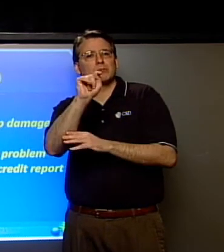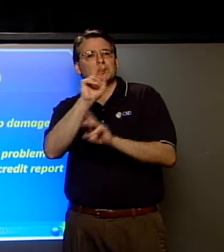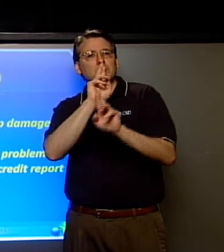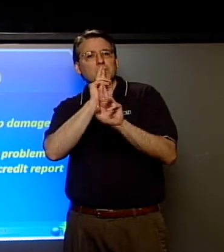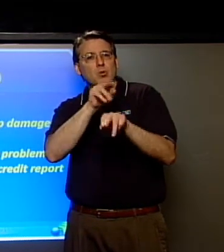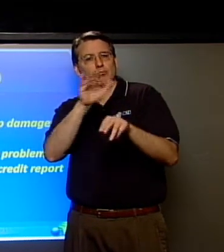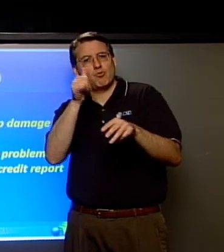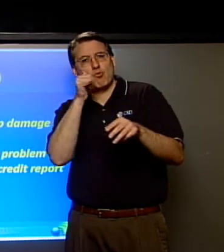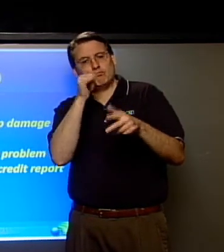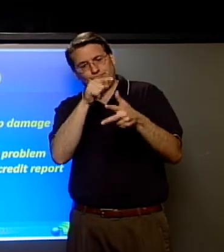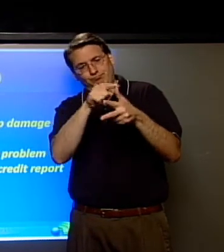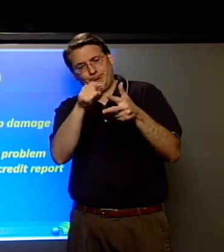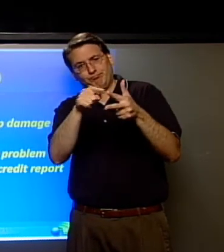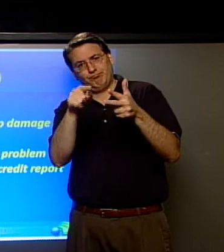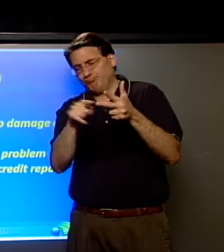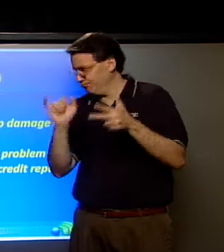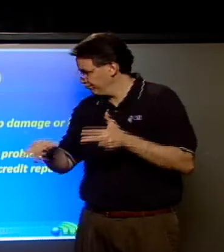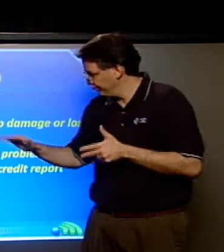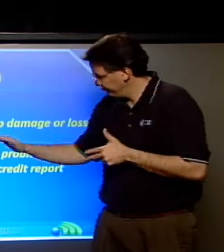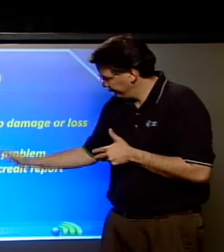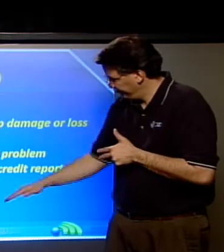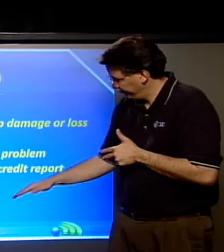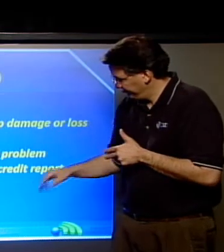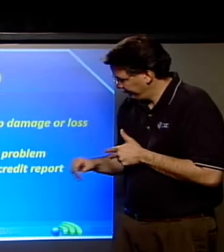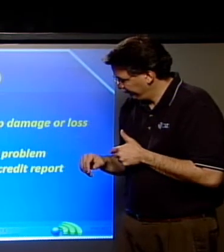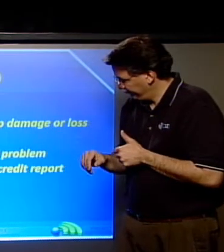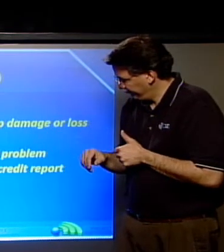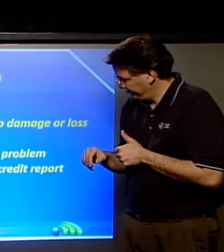And nowadays you can place fraud alerts on your credit reports